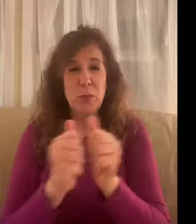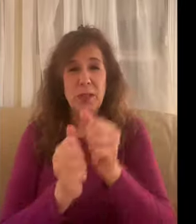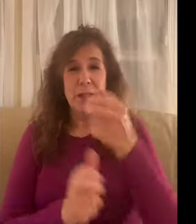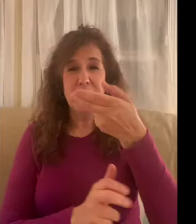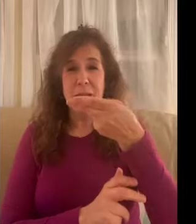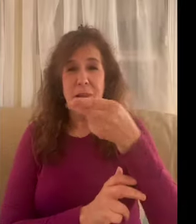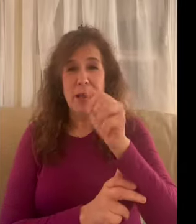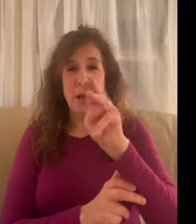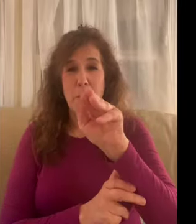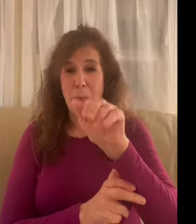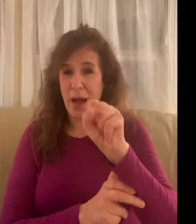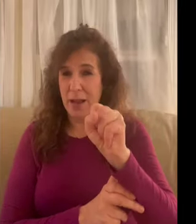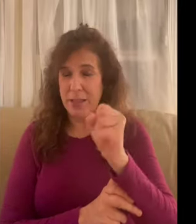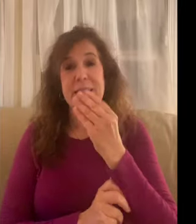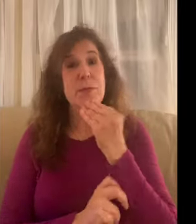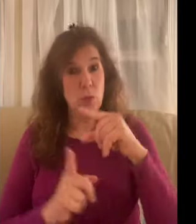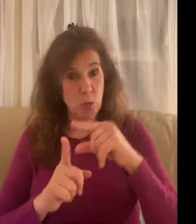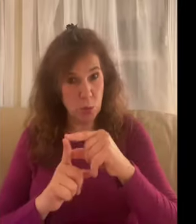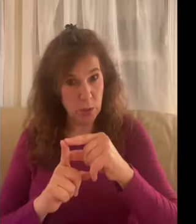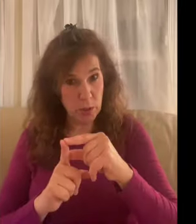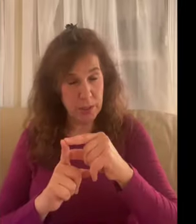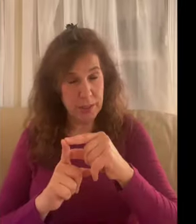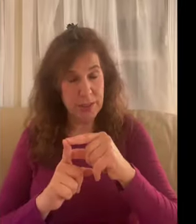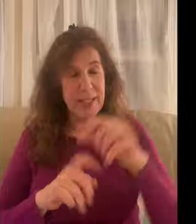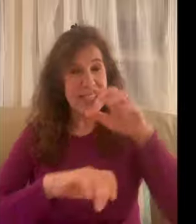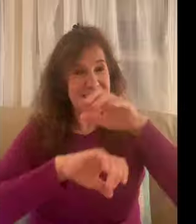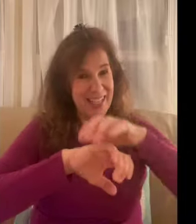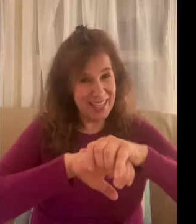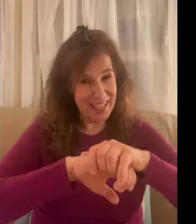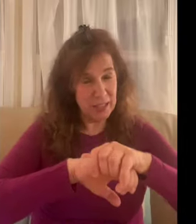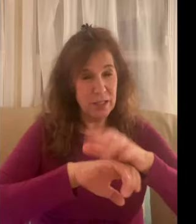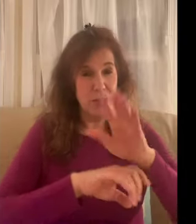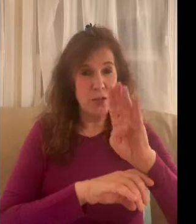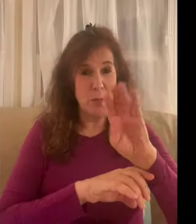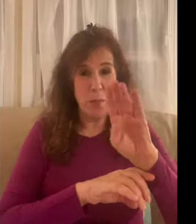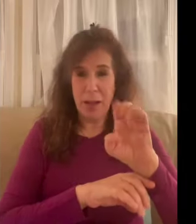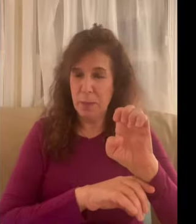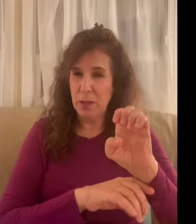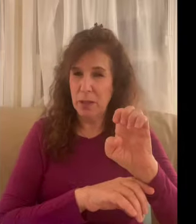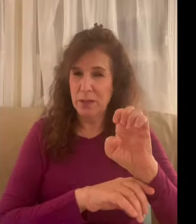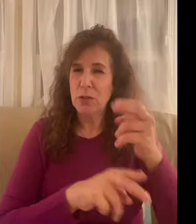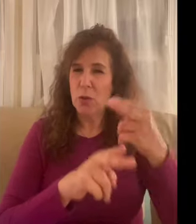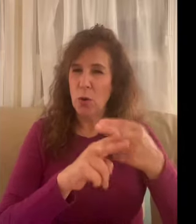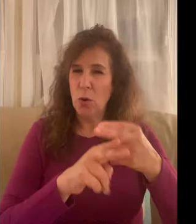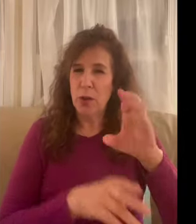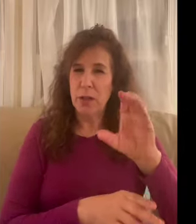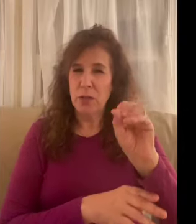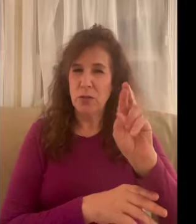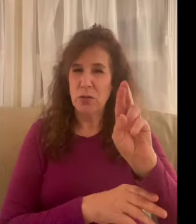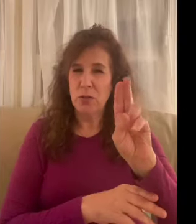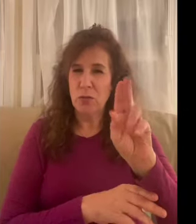it says it's called corruption, but in tradition it's a certain form of corruption which has to do